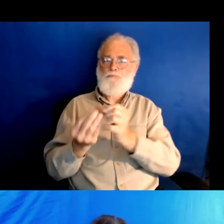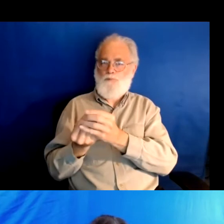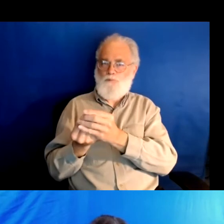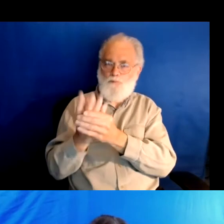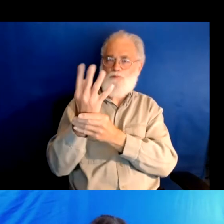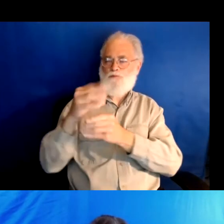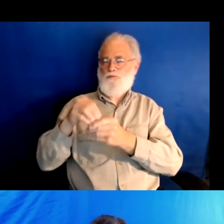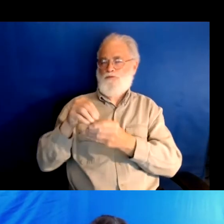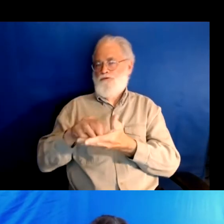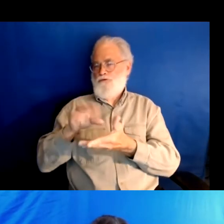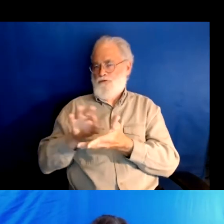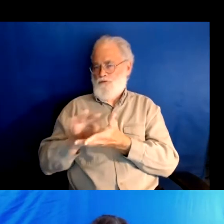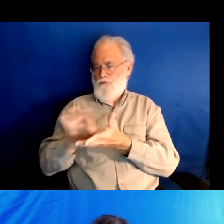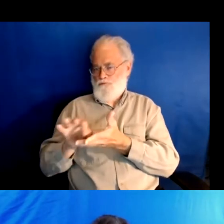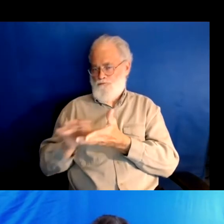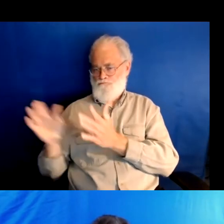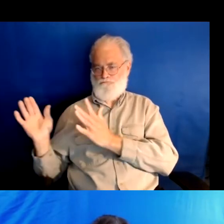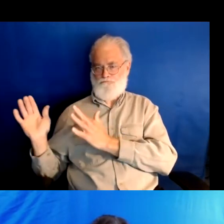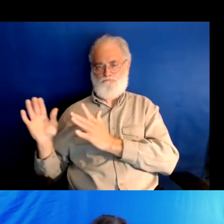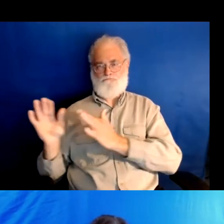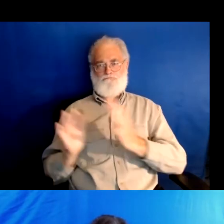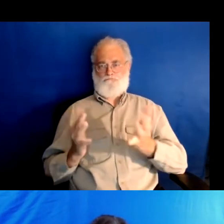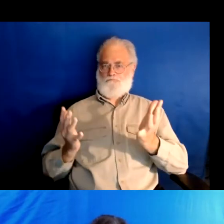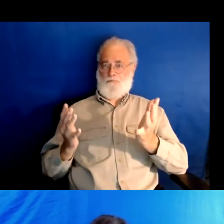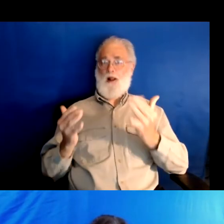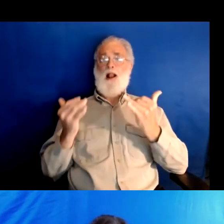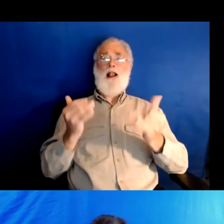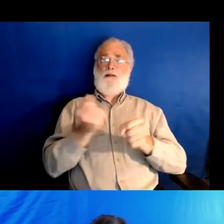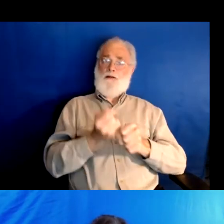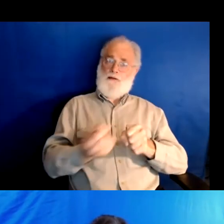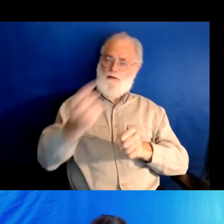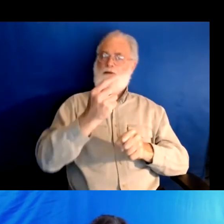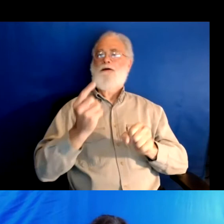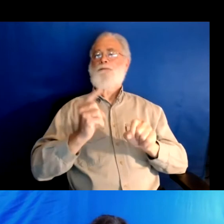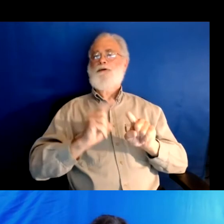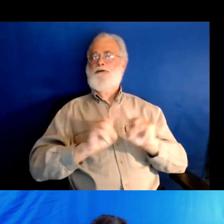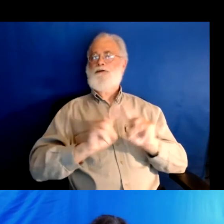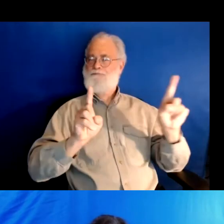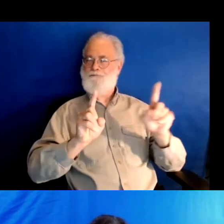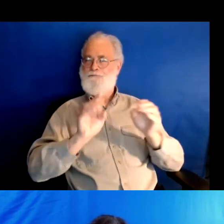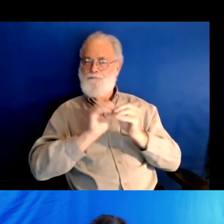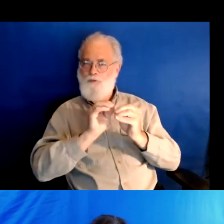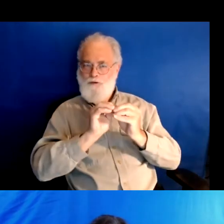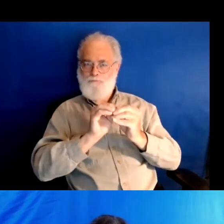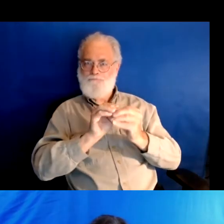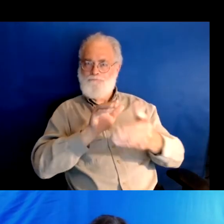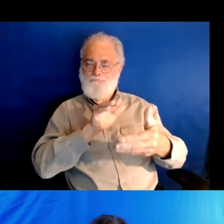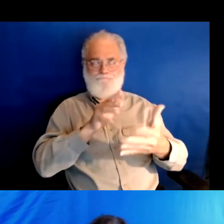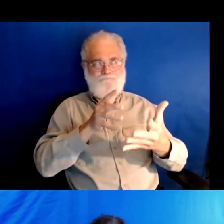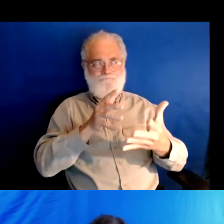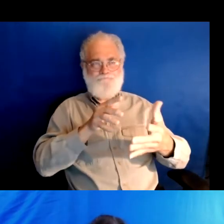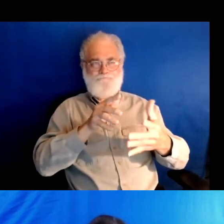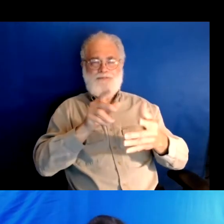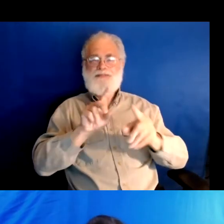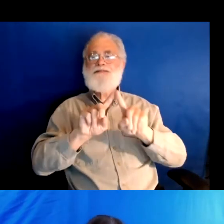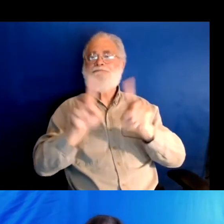assess how much growth, how many increases, and do the scores. Now, next year will be different.